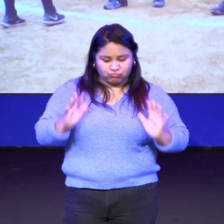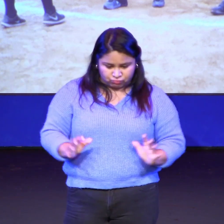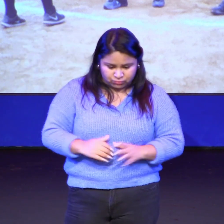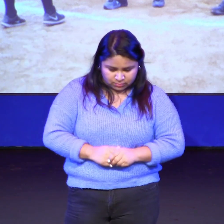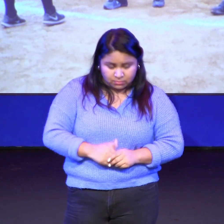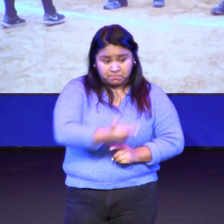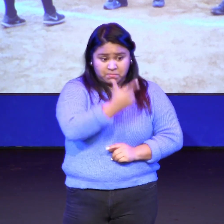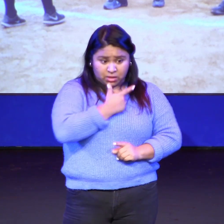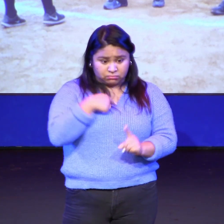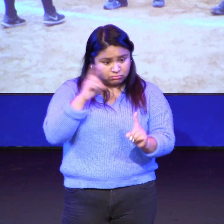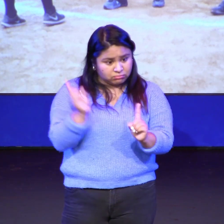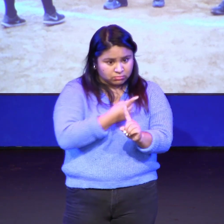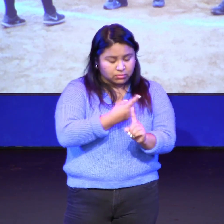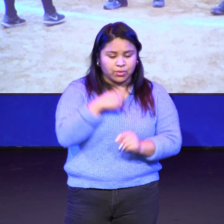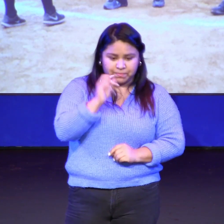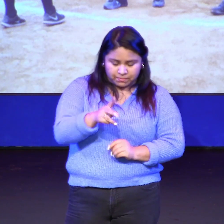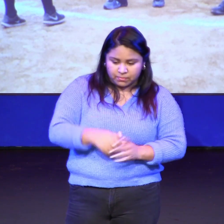run. So it was my turn to bat.